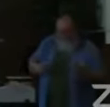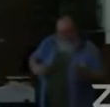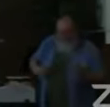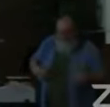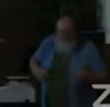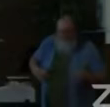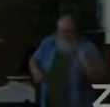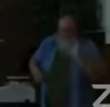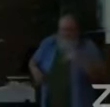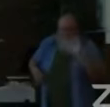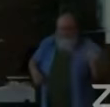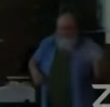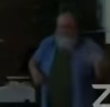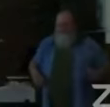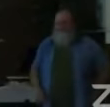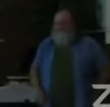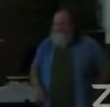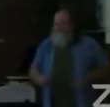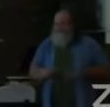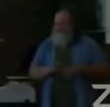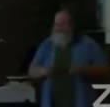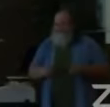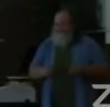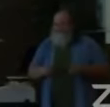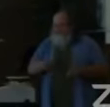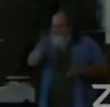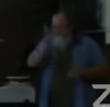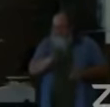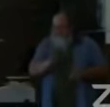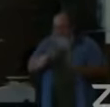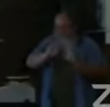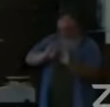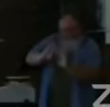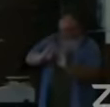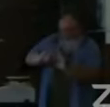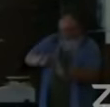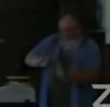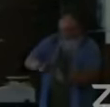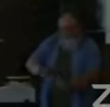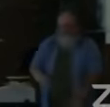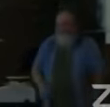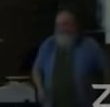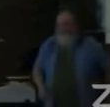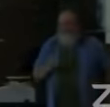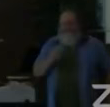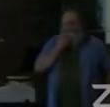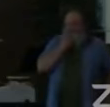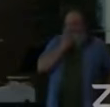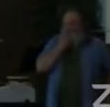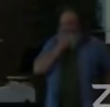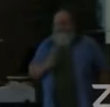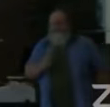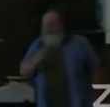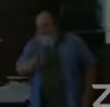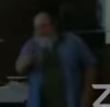But God protects you when the tire pops. And if you can't change your spare tire, God might bring somebody along to do it.